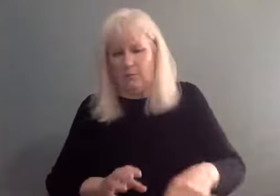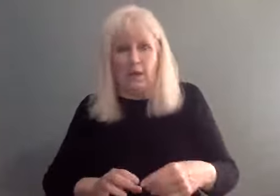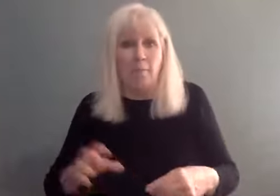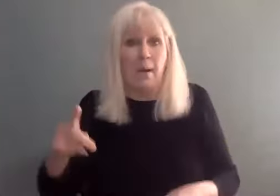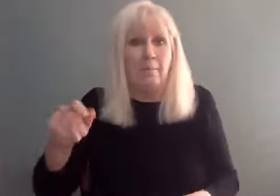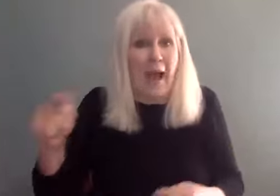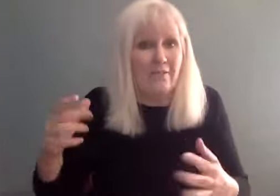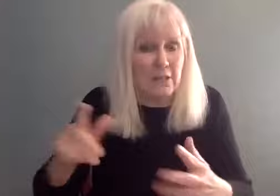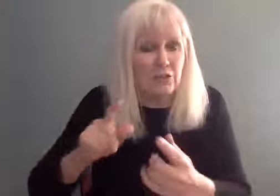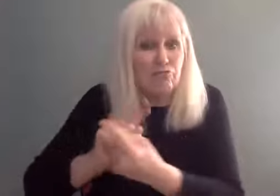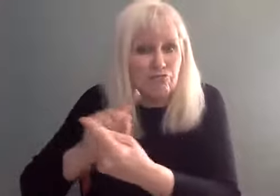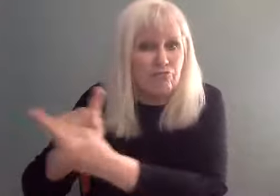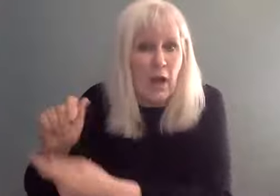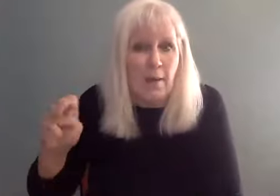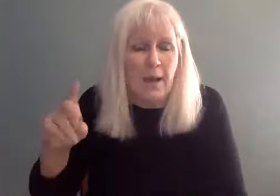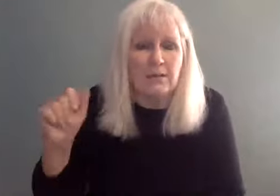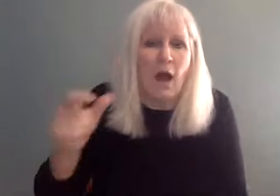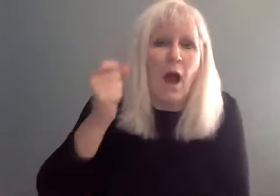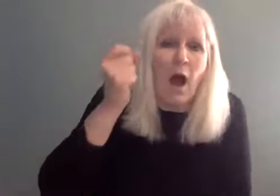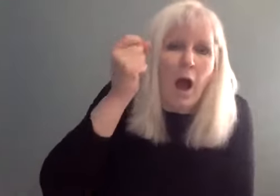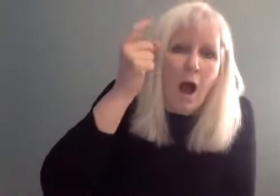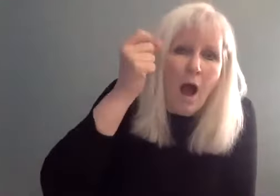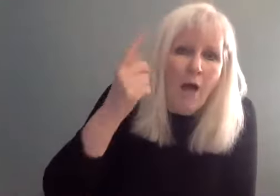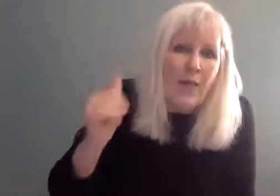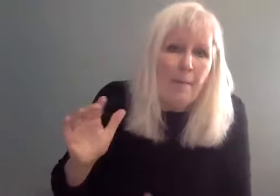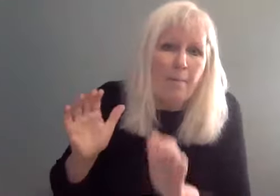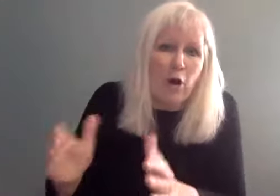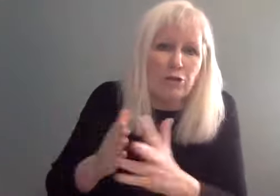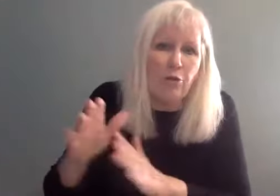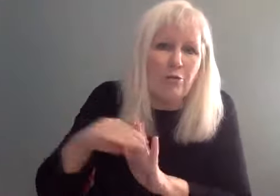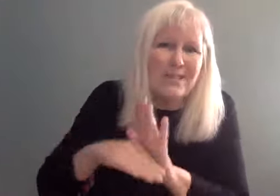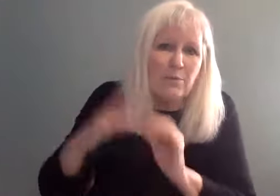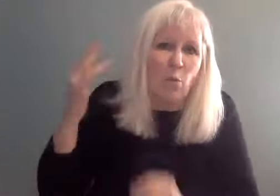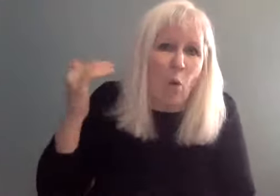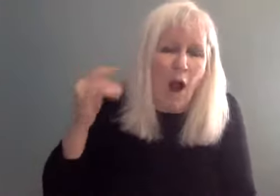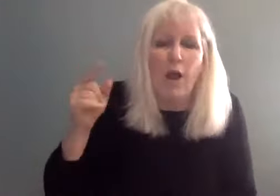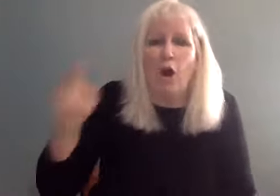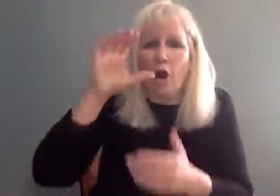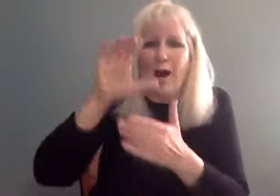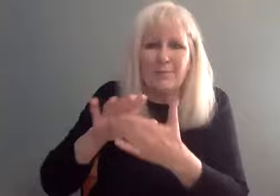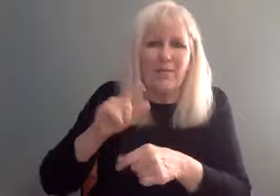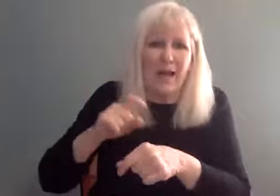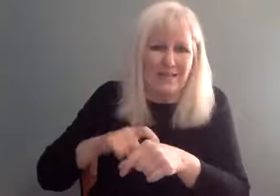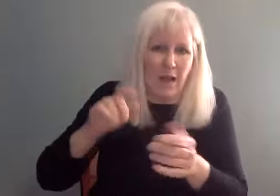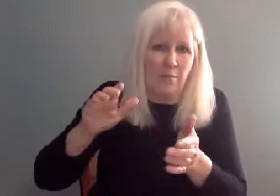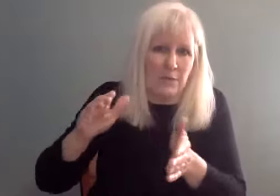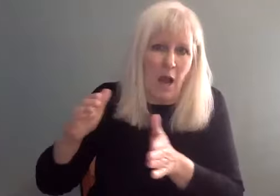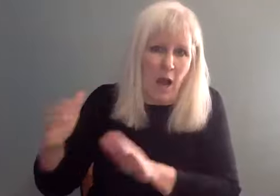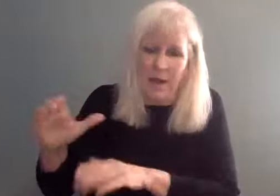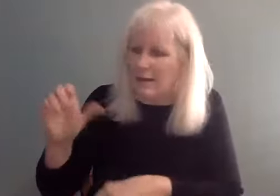found out later her husband was dying of cancer. So they pushed her through the steps. They pushed her fast through the steps so she could live in amends